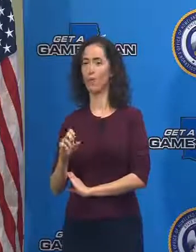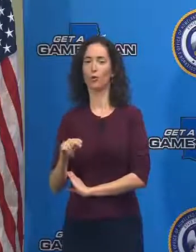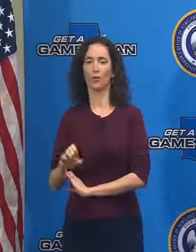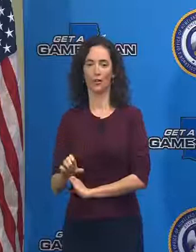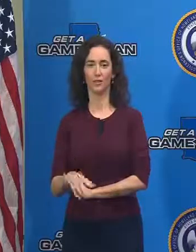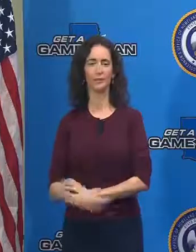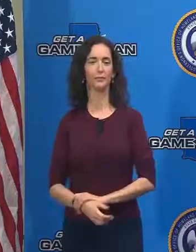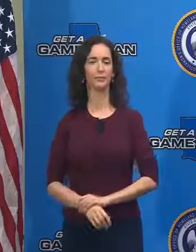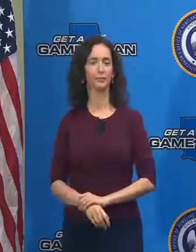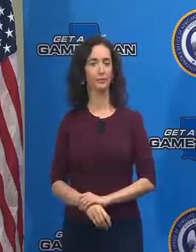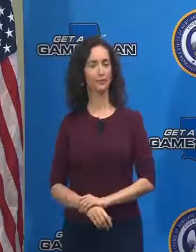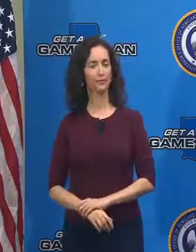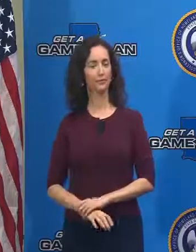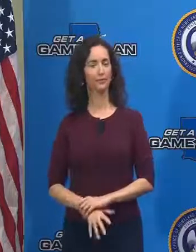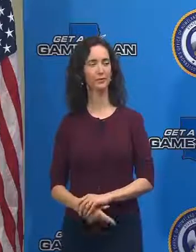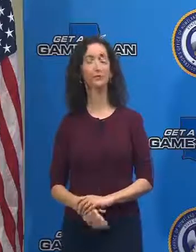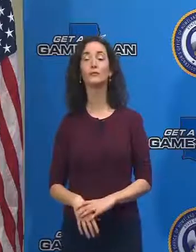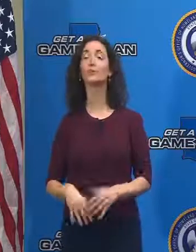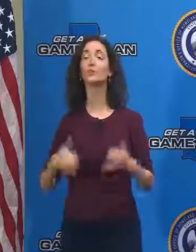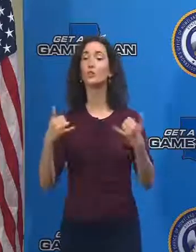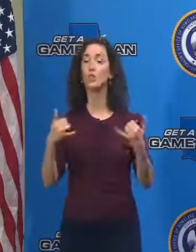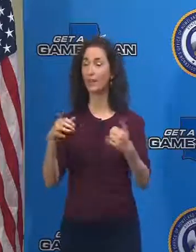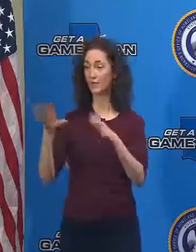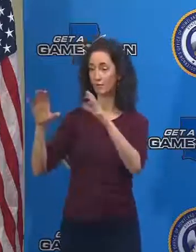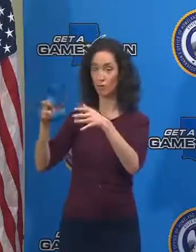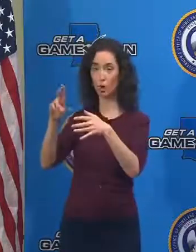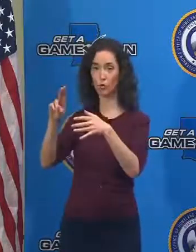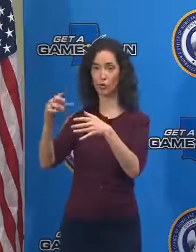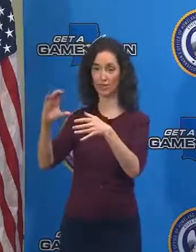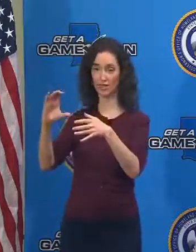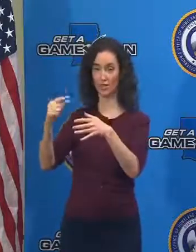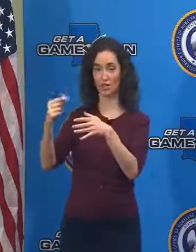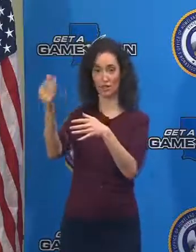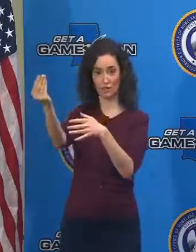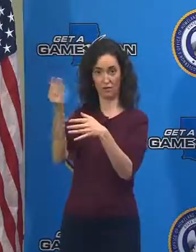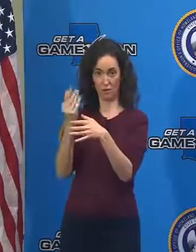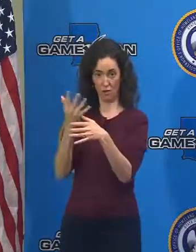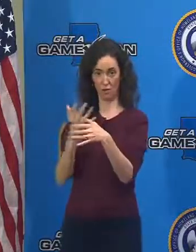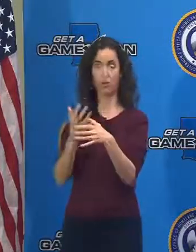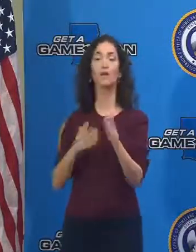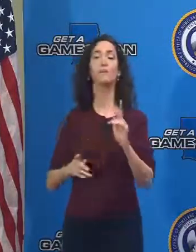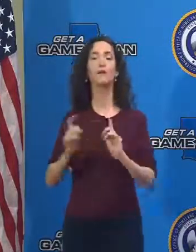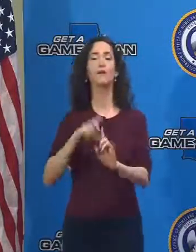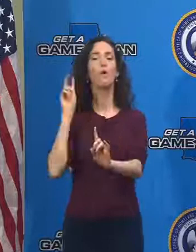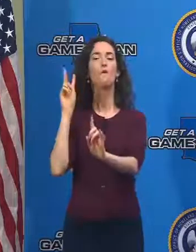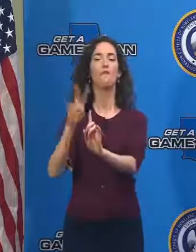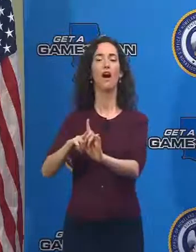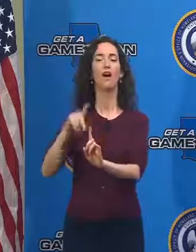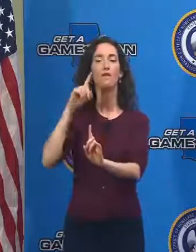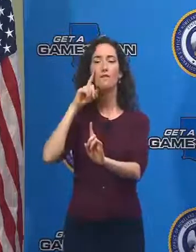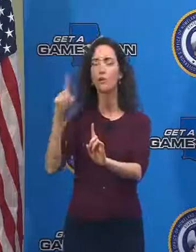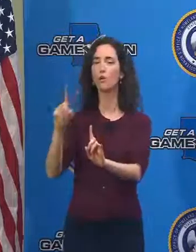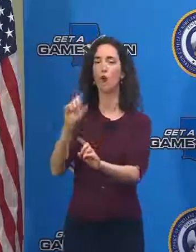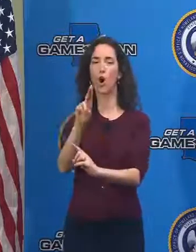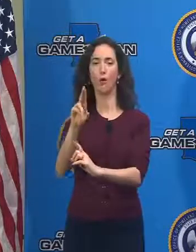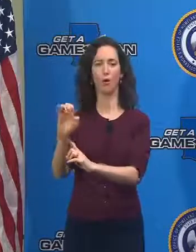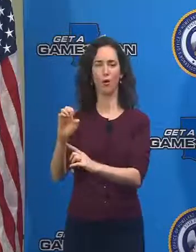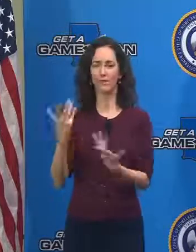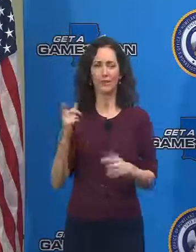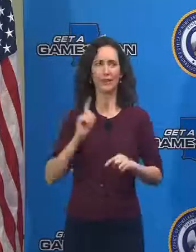I was informed this morning at the UCG that more than 17,000 disaster unemployment claims have been filed related to Hurricane